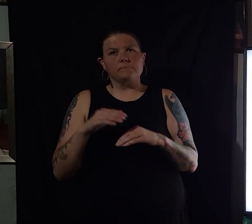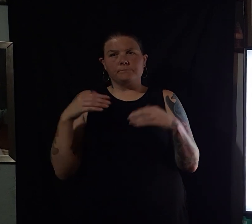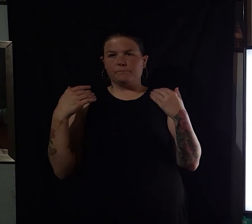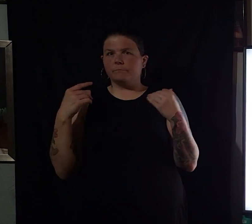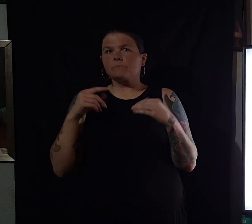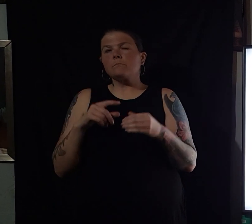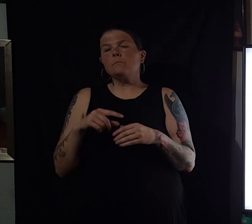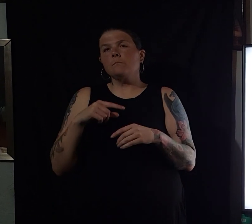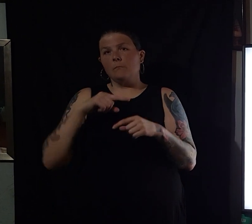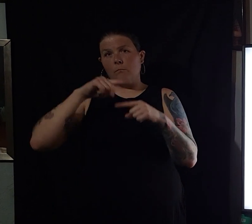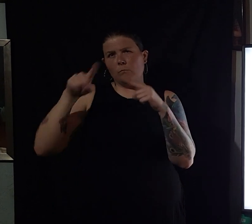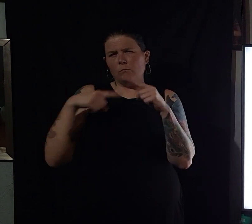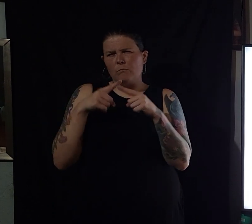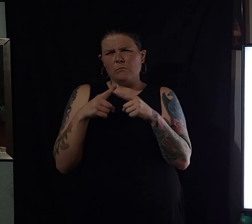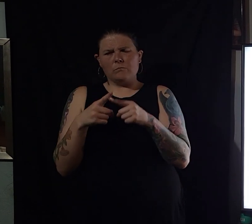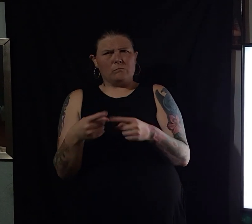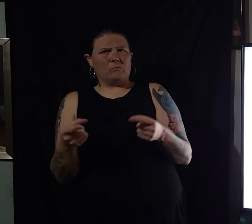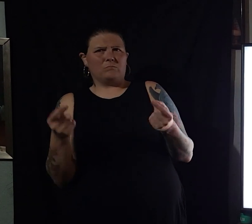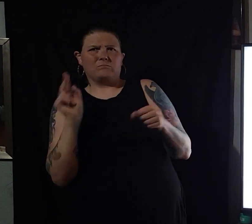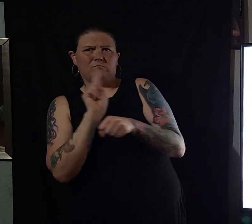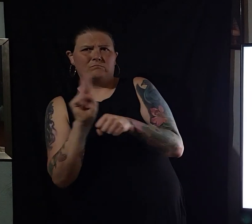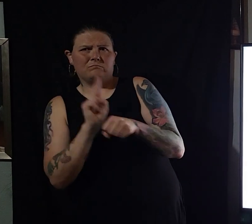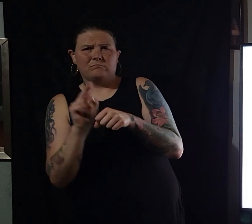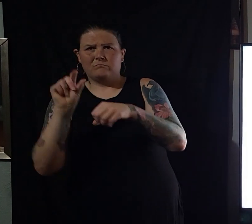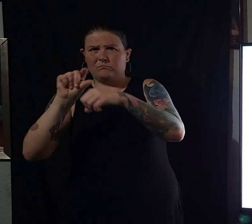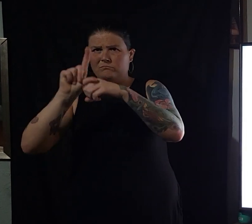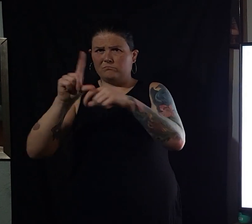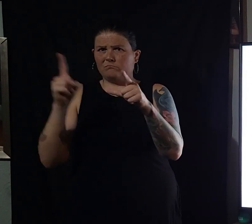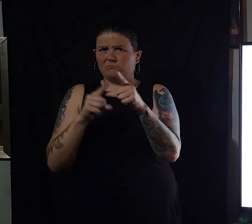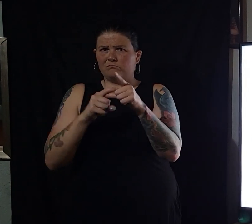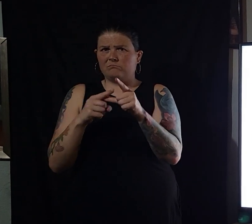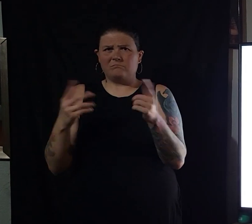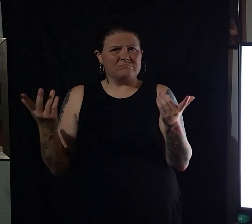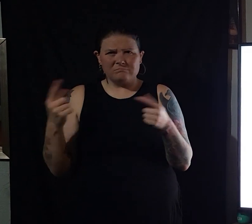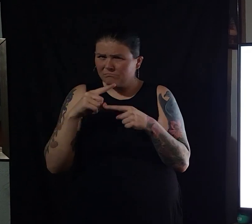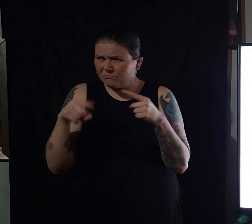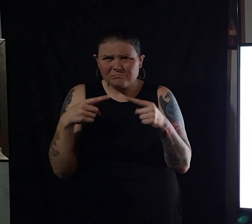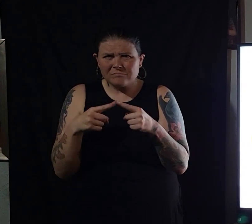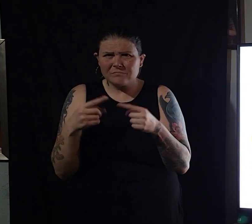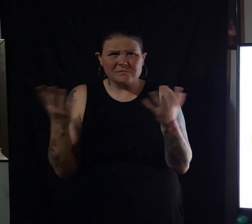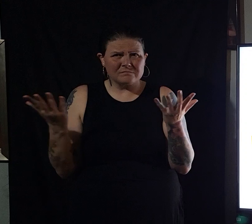Alright, so when do you use capital letters?